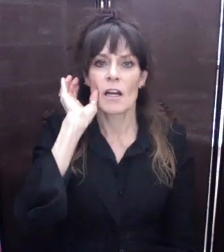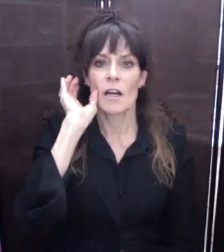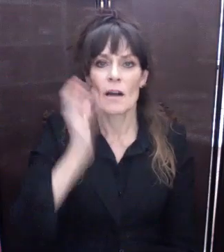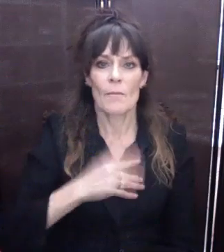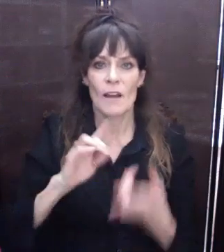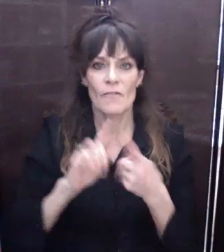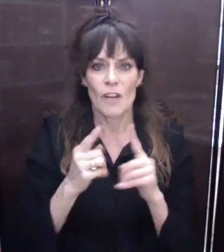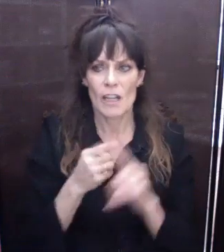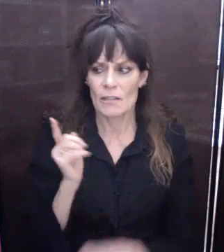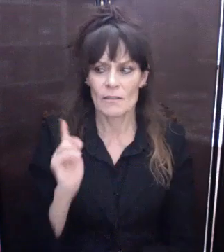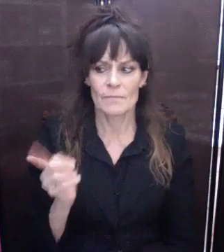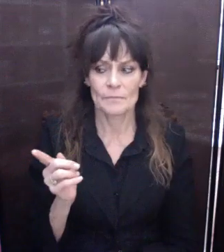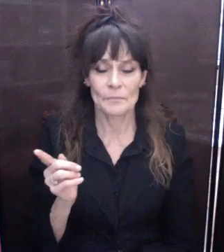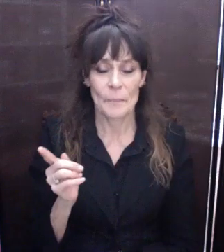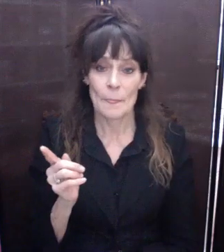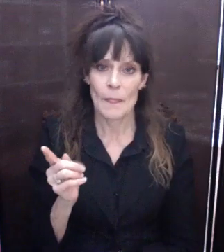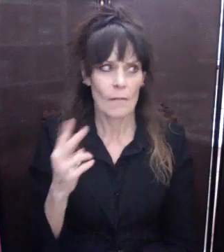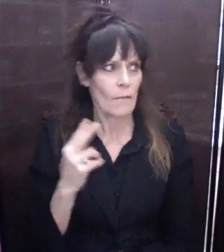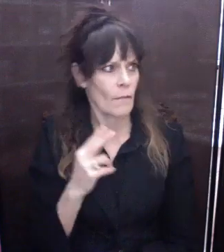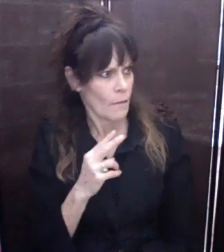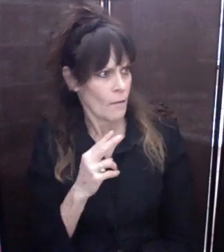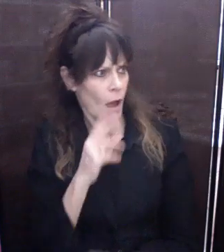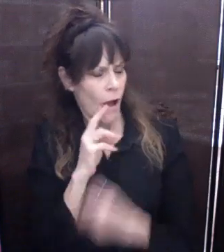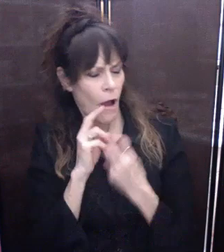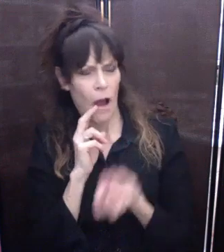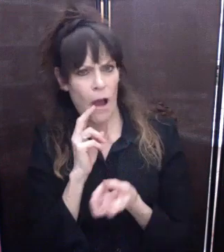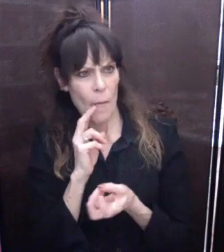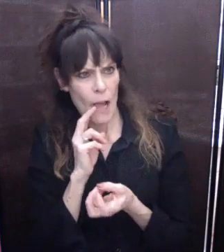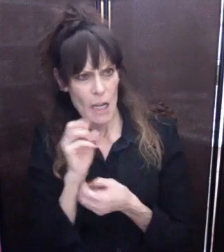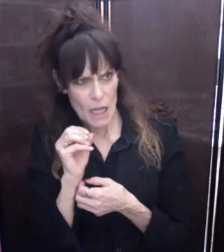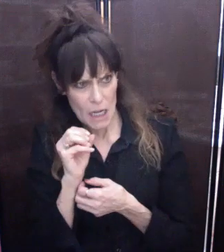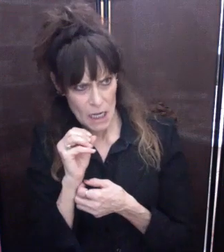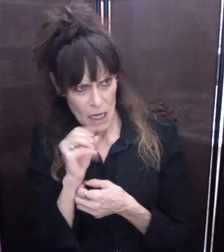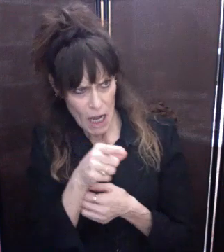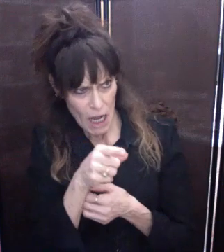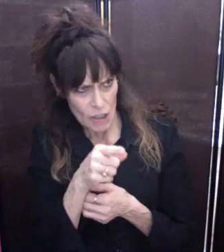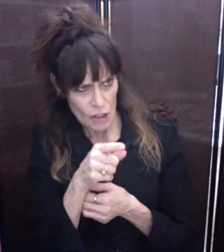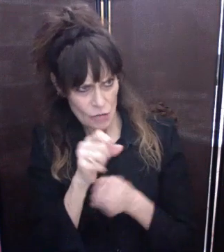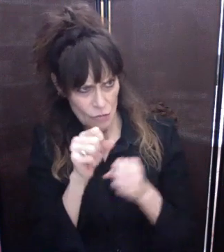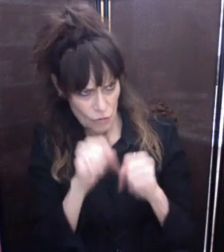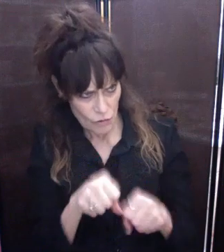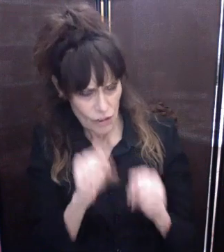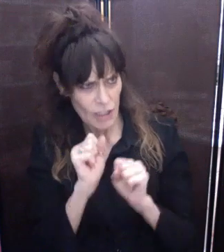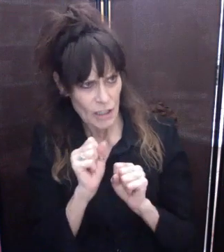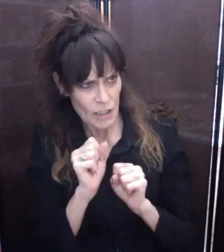he's a friend, looked at me aghast. "My God, is it possible that you could have a drink after what you just told me? You must be